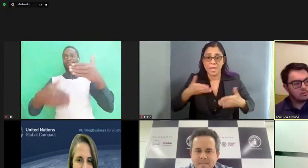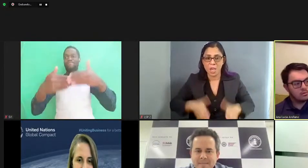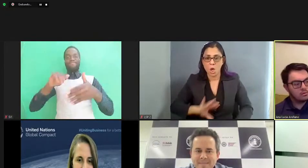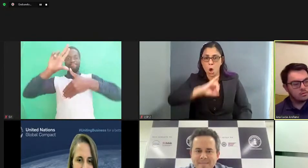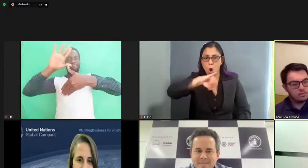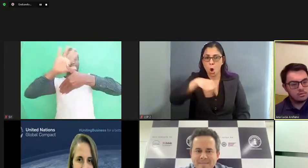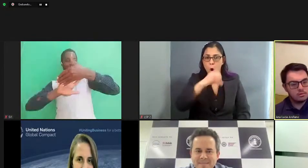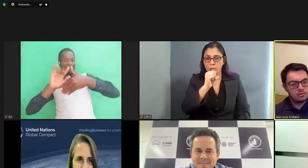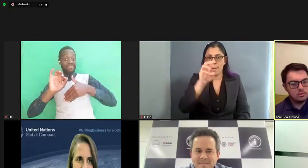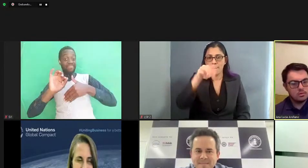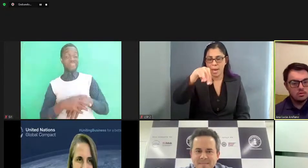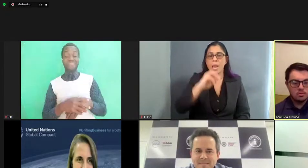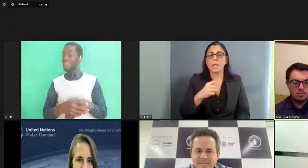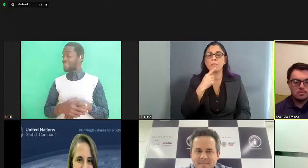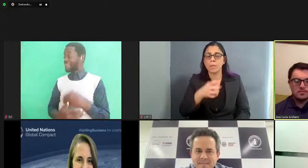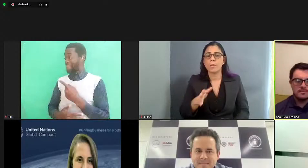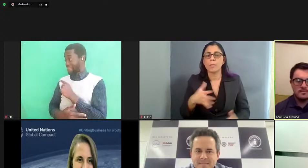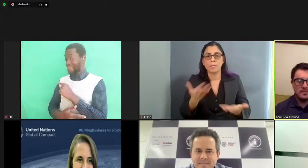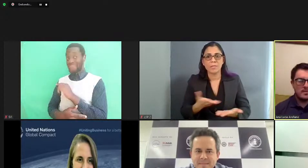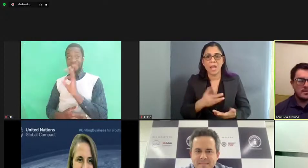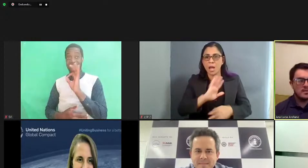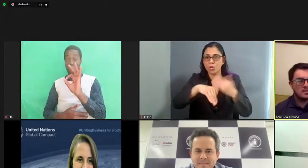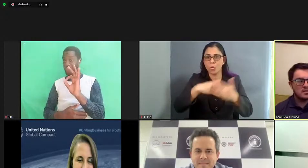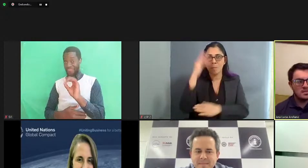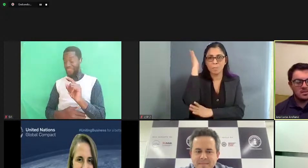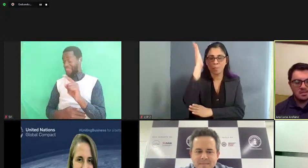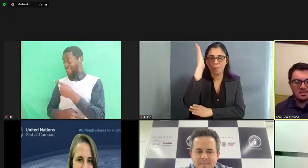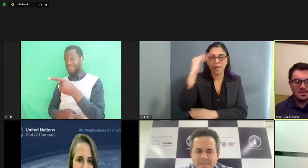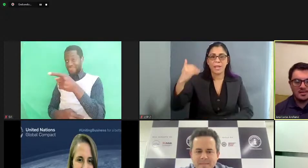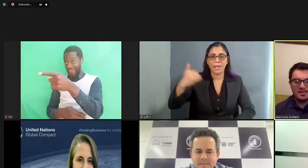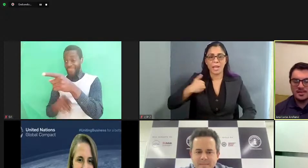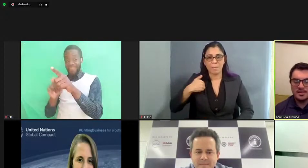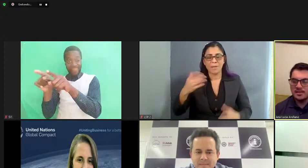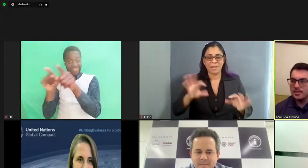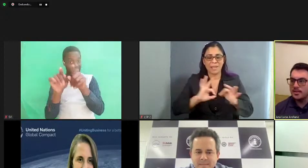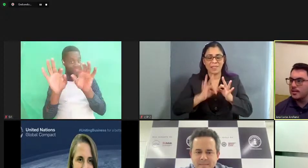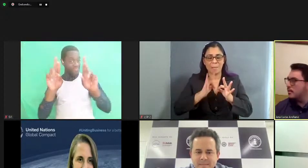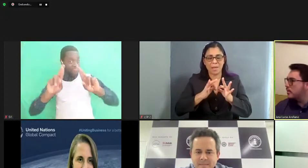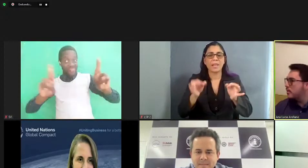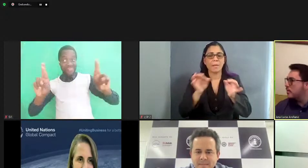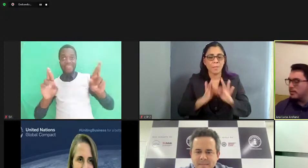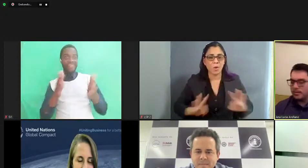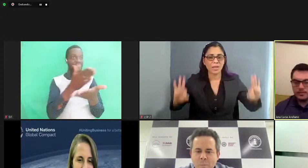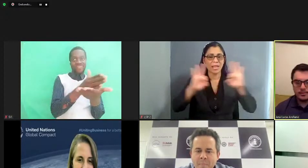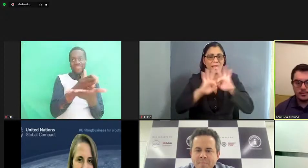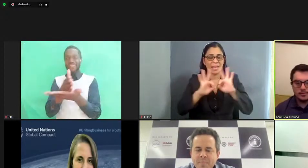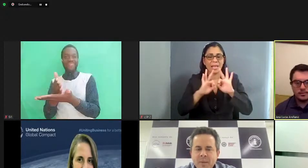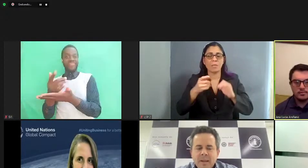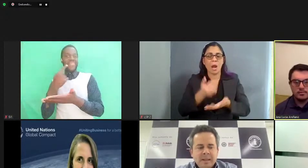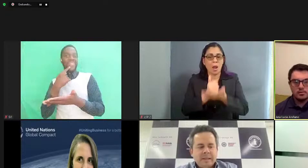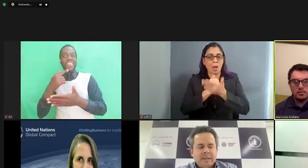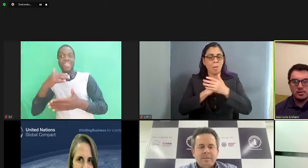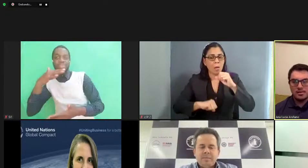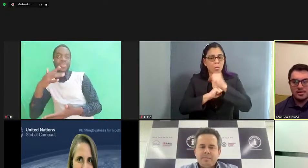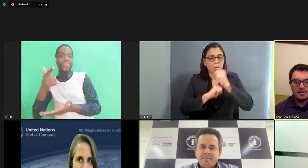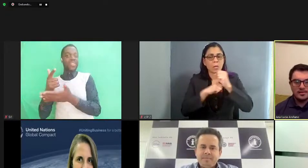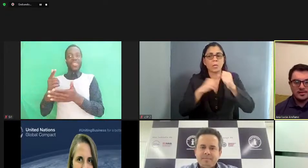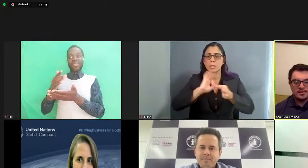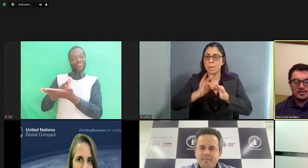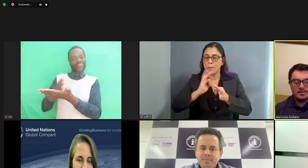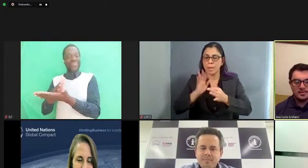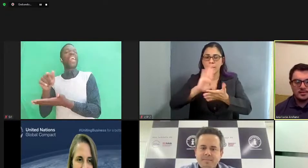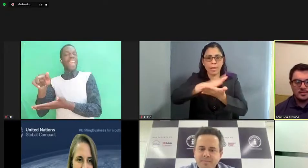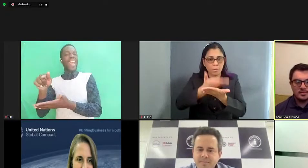implementation measures globally so we have our panelists forever ready we have our interpreters who are going to